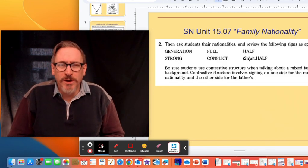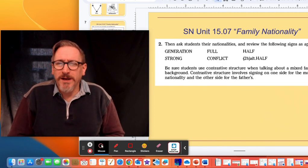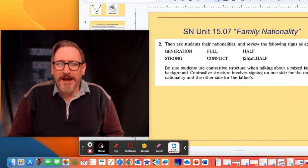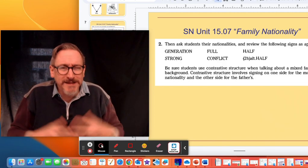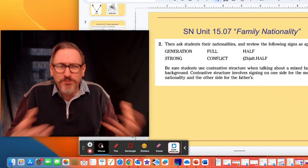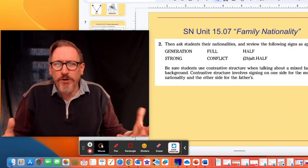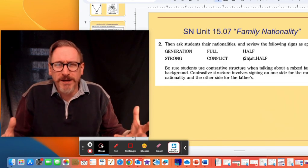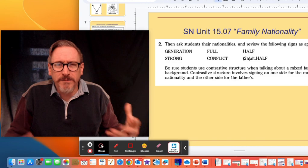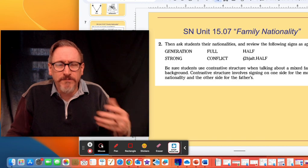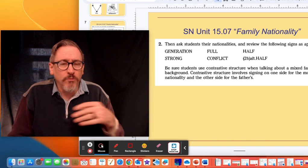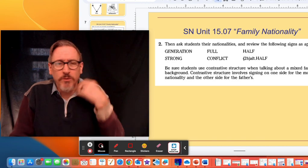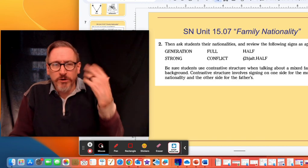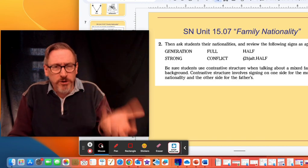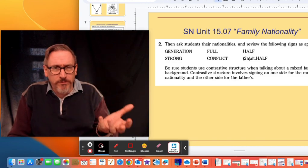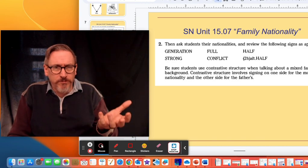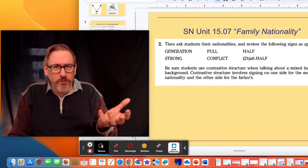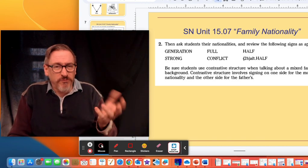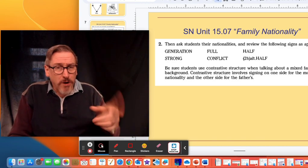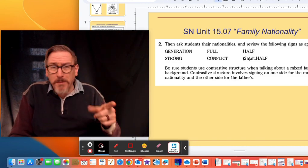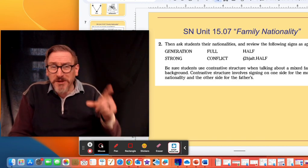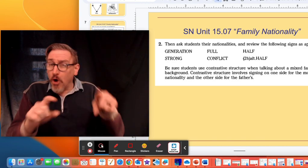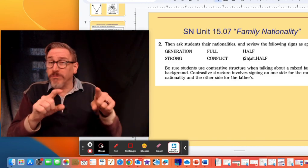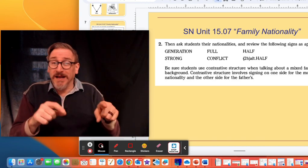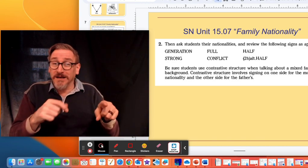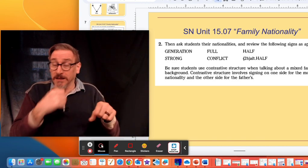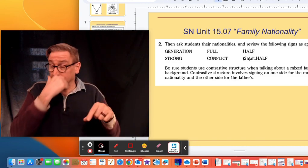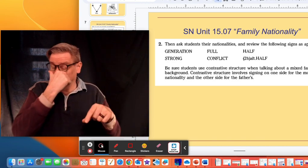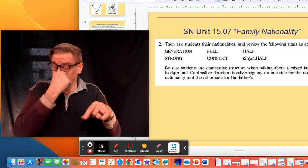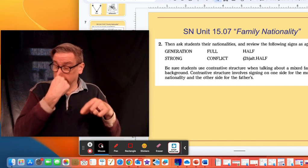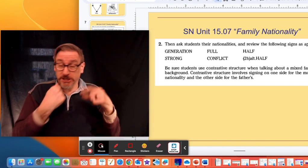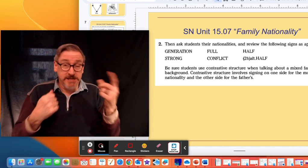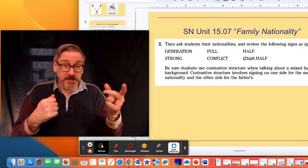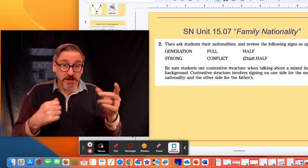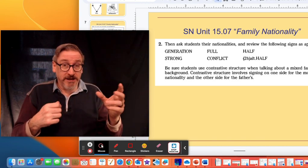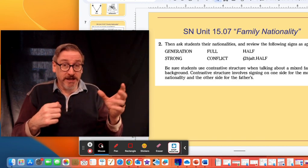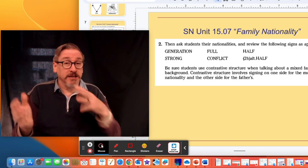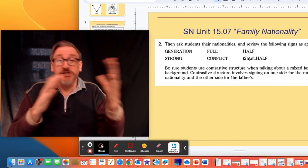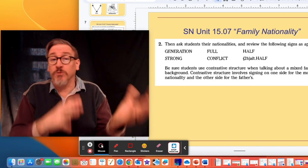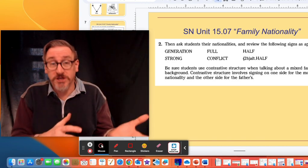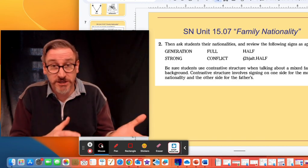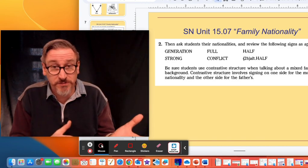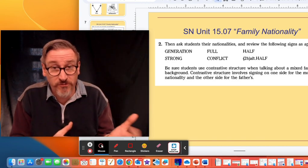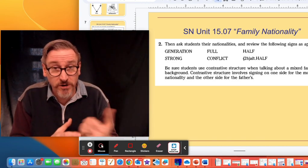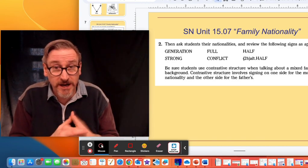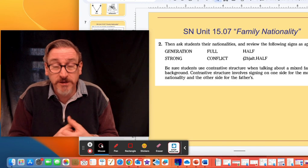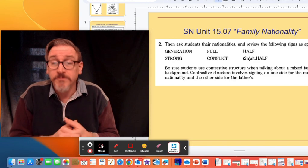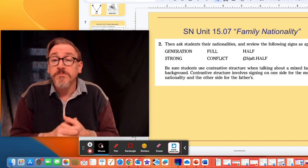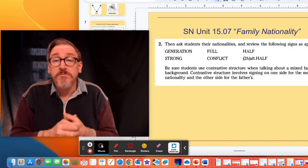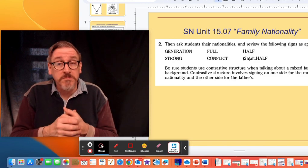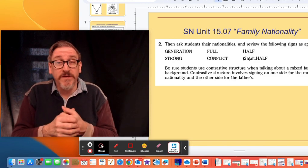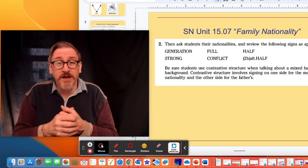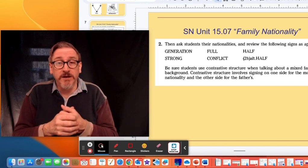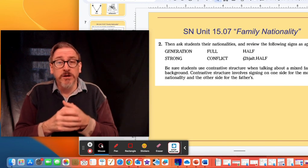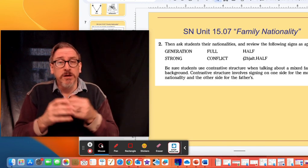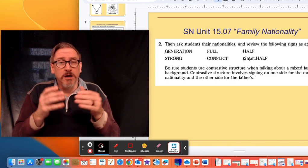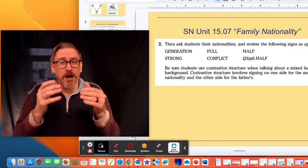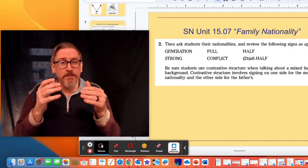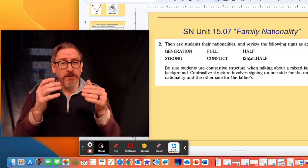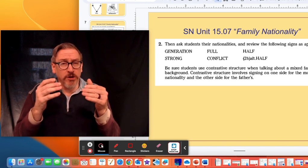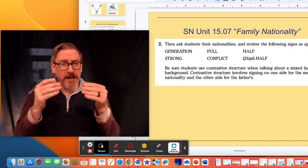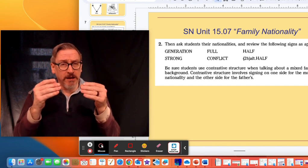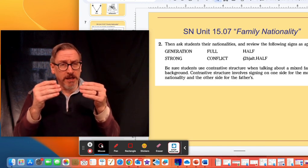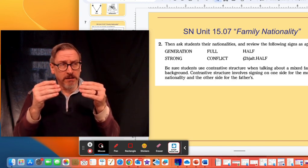So at this point, we've probably already in class discussed nationality, unless you're watching this beforehand, and then